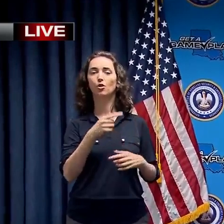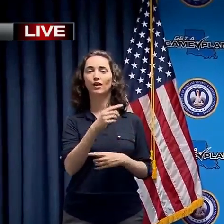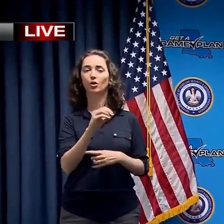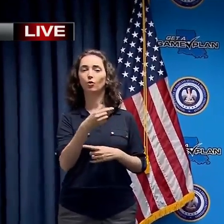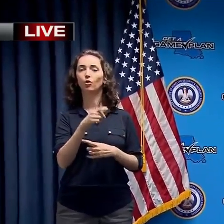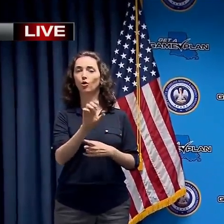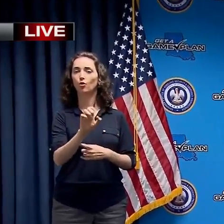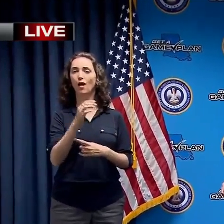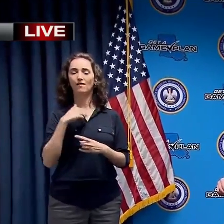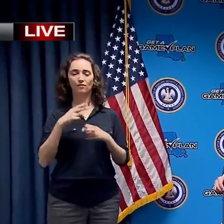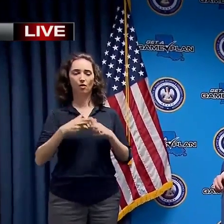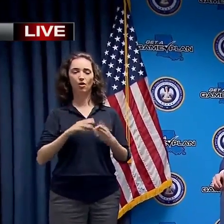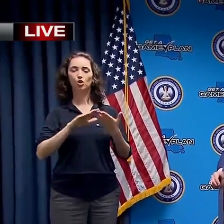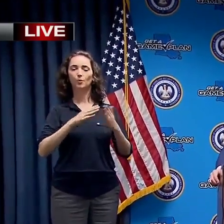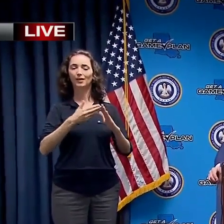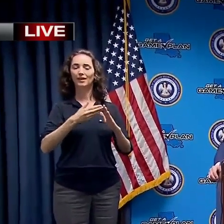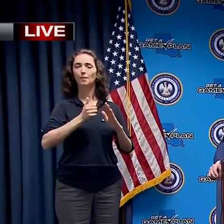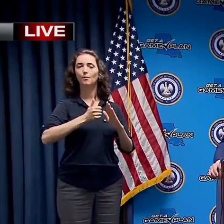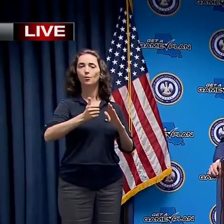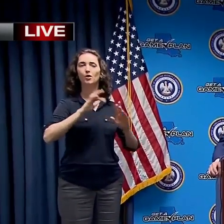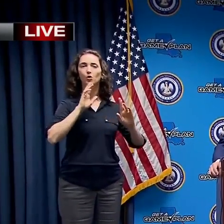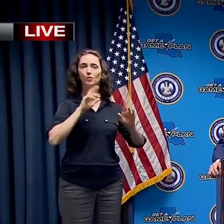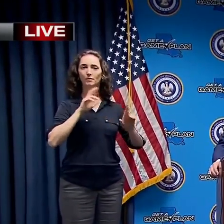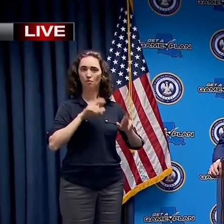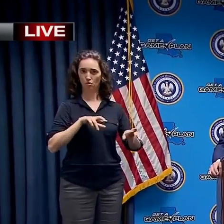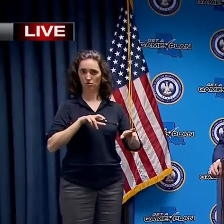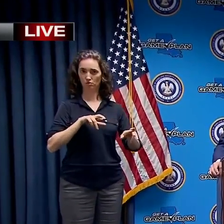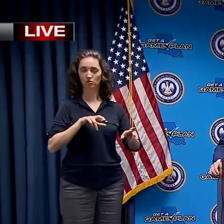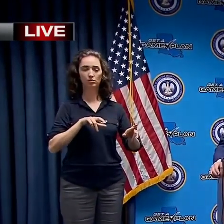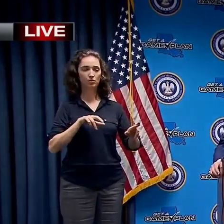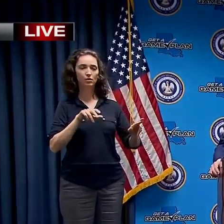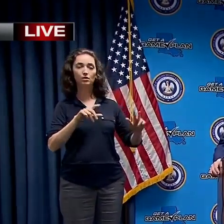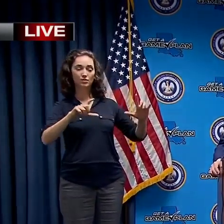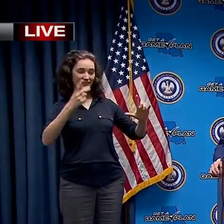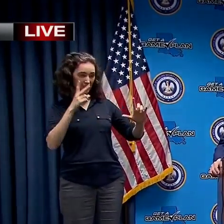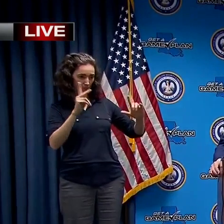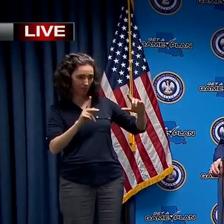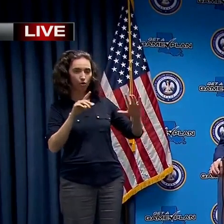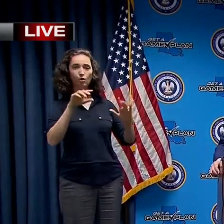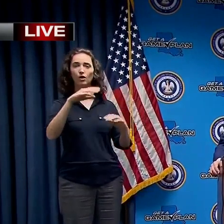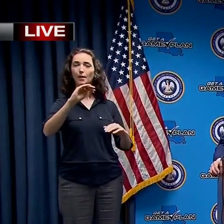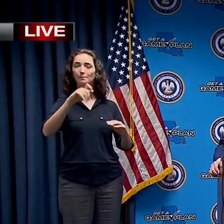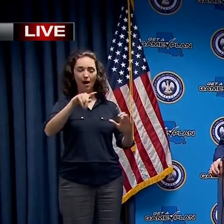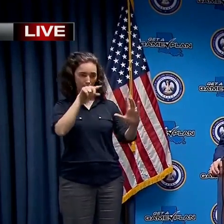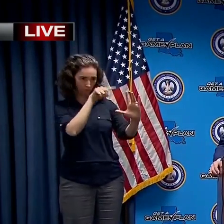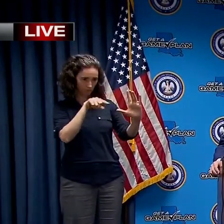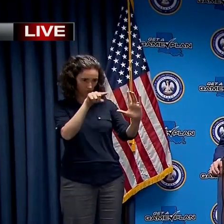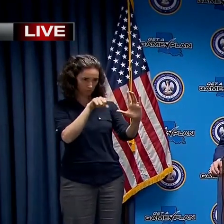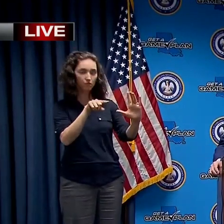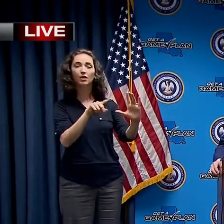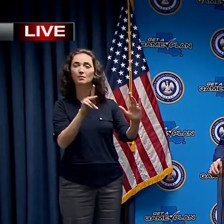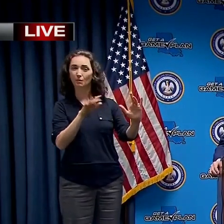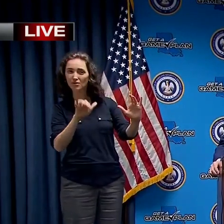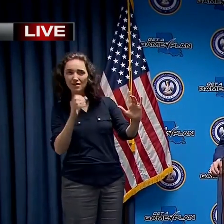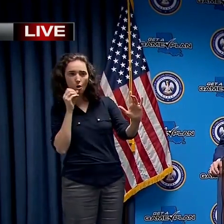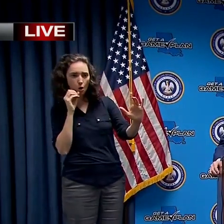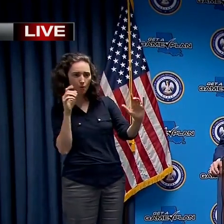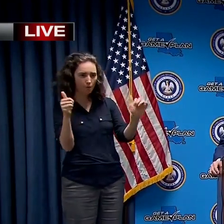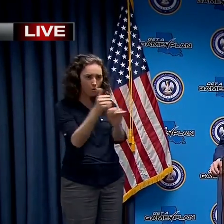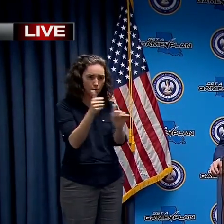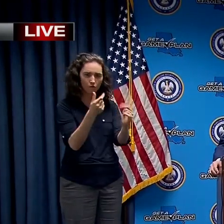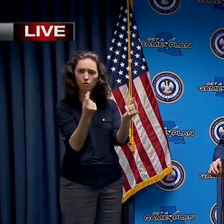reports. And what its report shows is that Louisiana and our people started to take this seriously around the